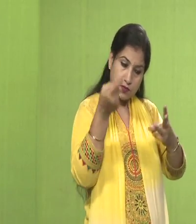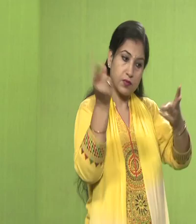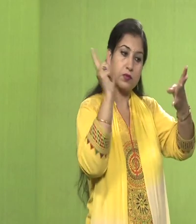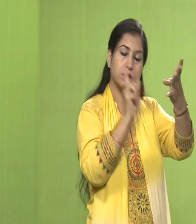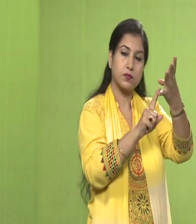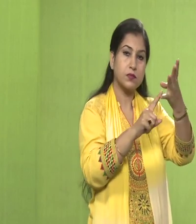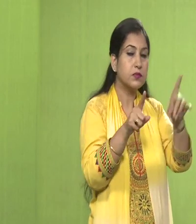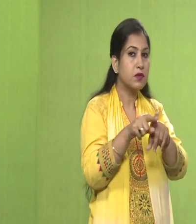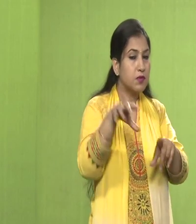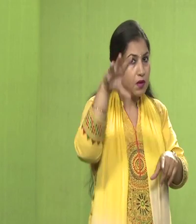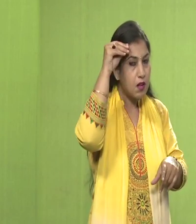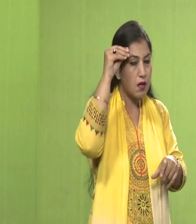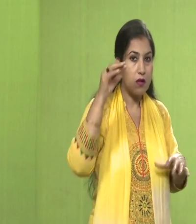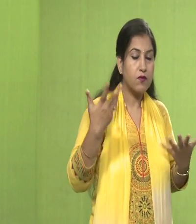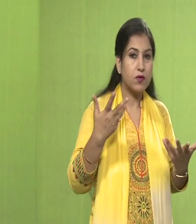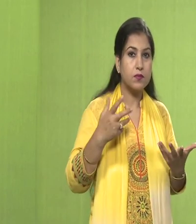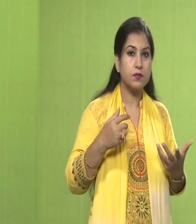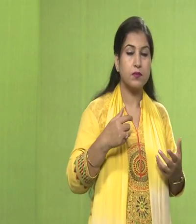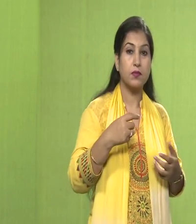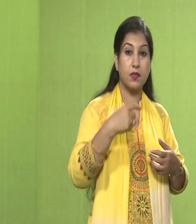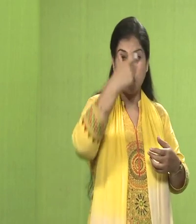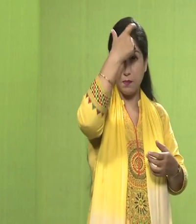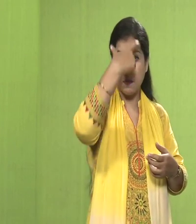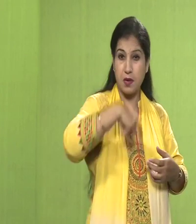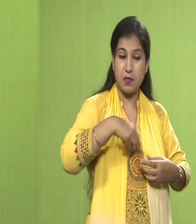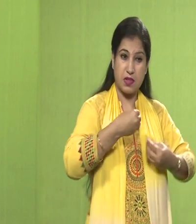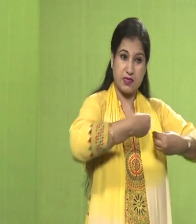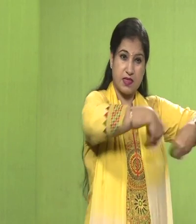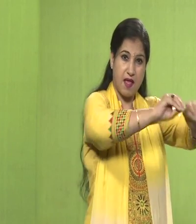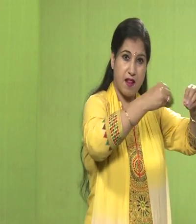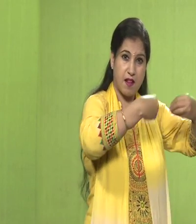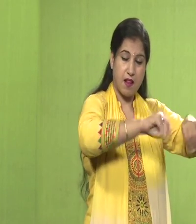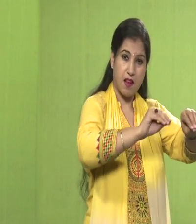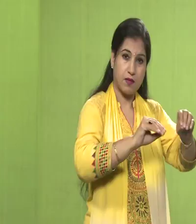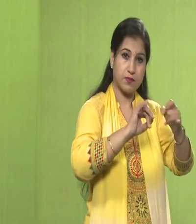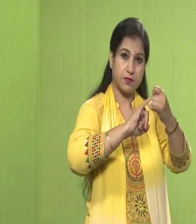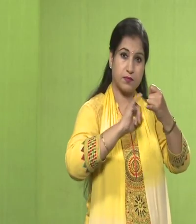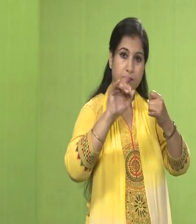We also learned about the beginning of inhuman practice of slave trade,